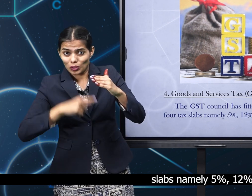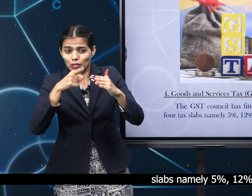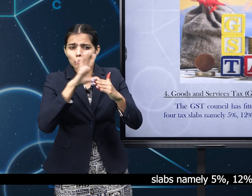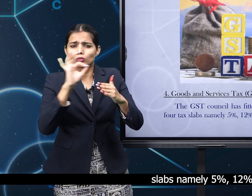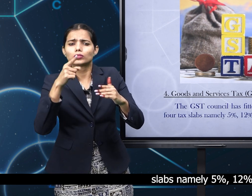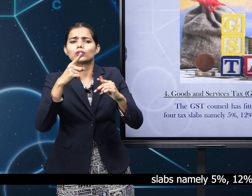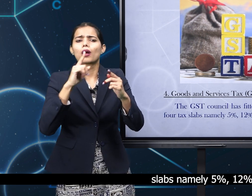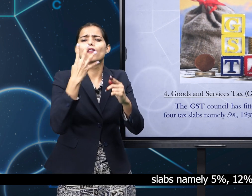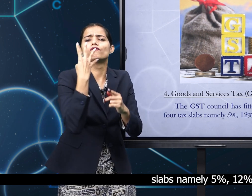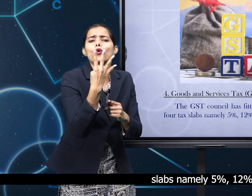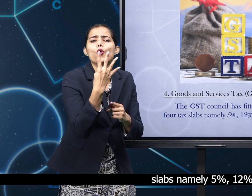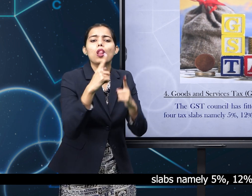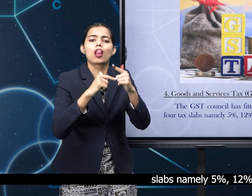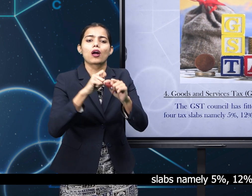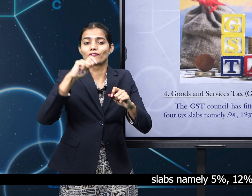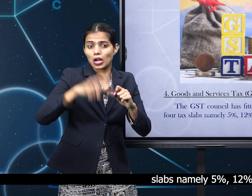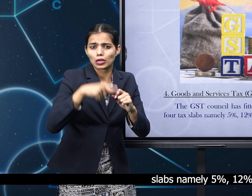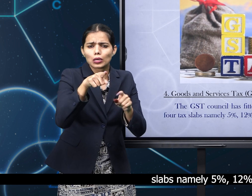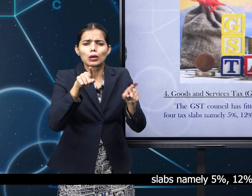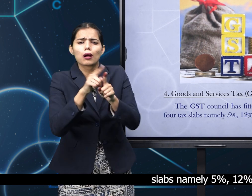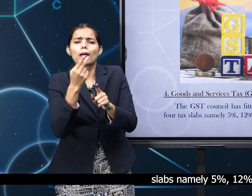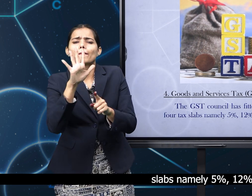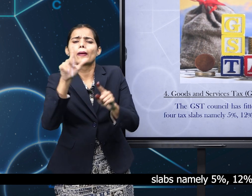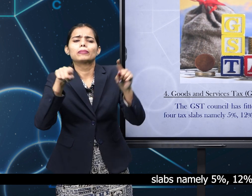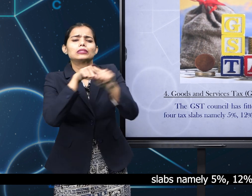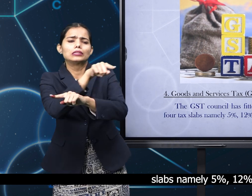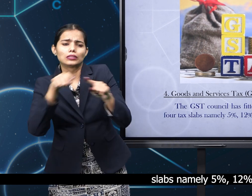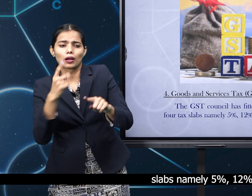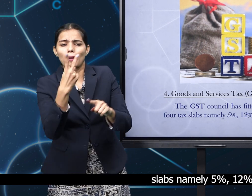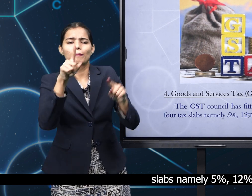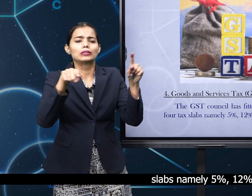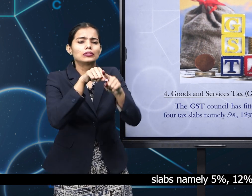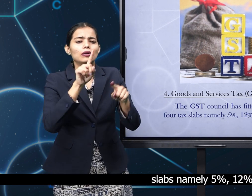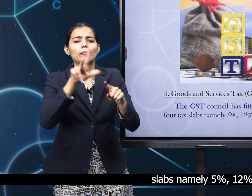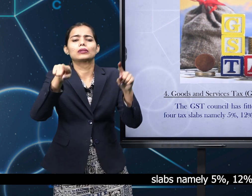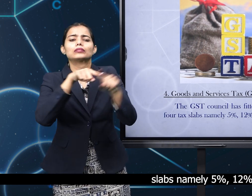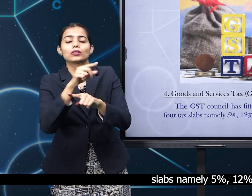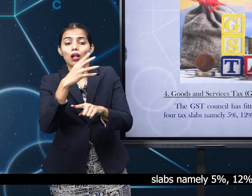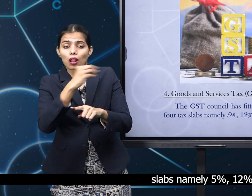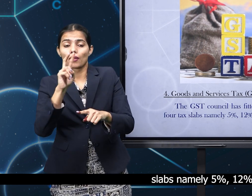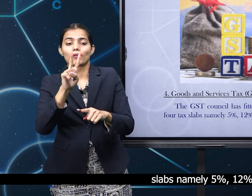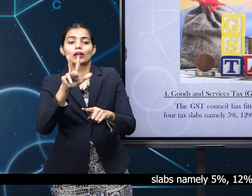5%, 12%, 18% and 28%.